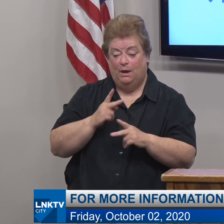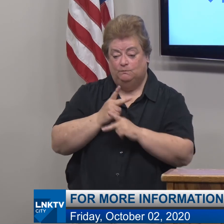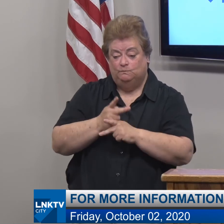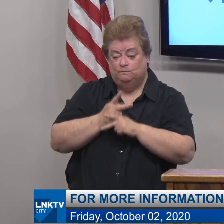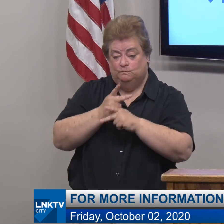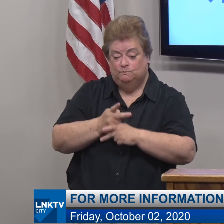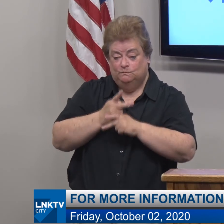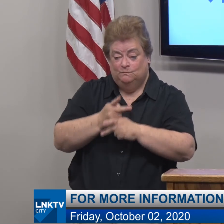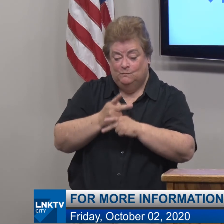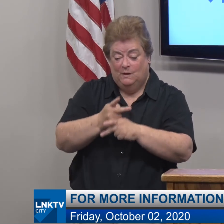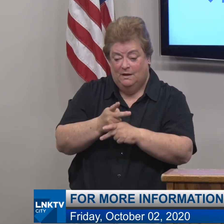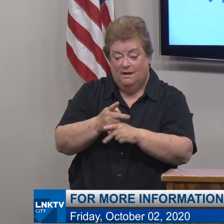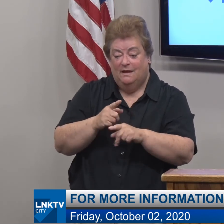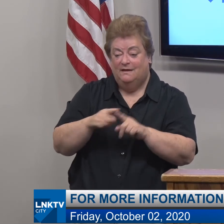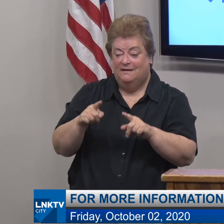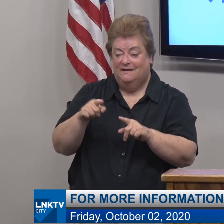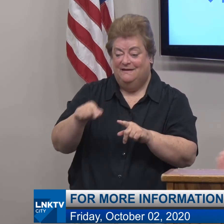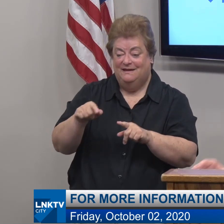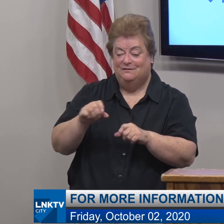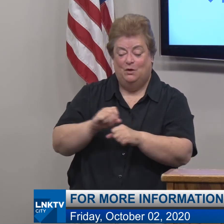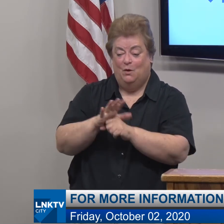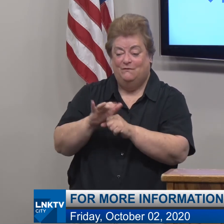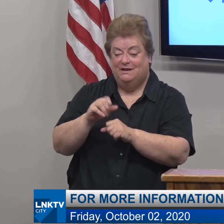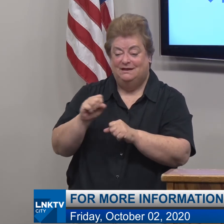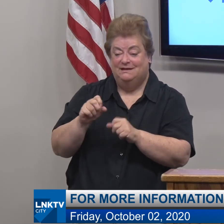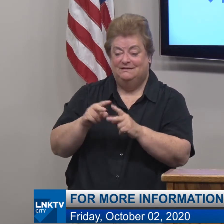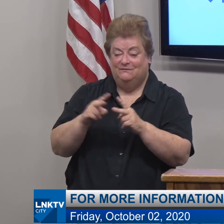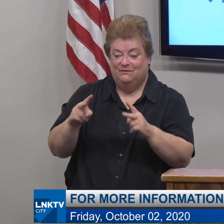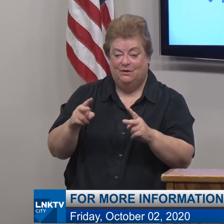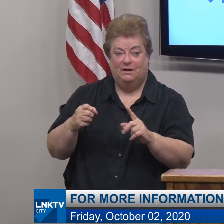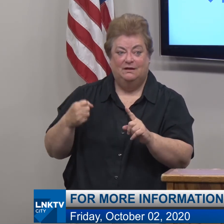we really need to take those precautions.